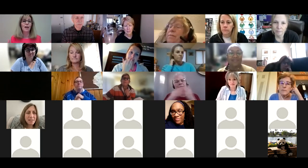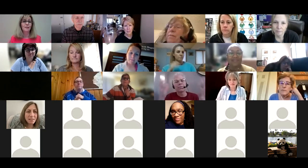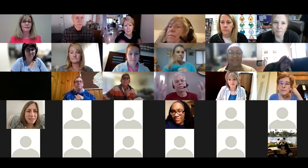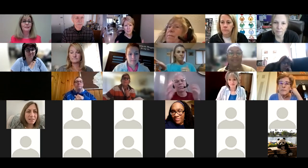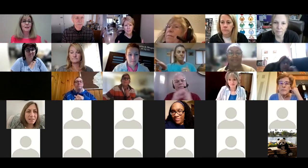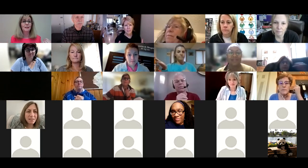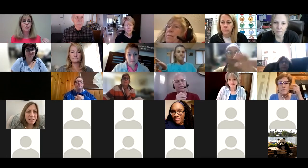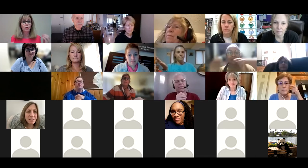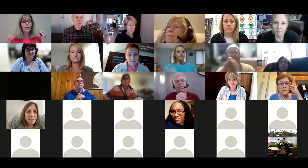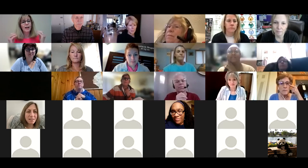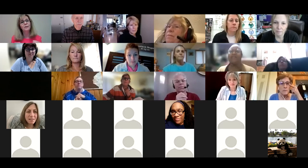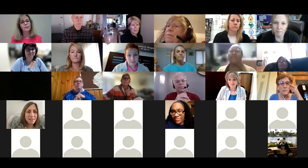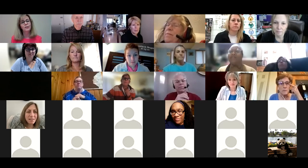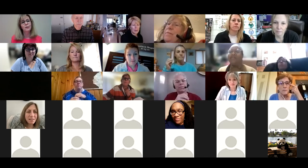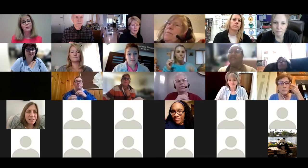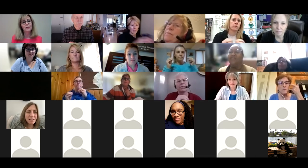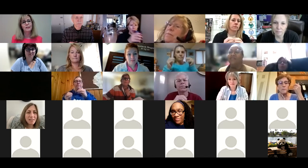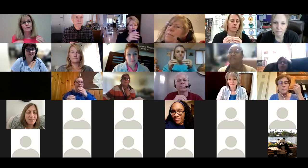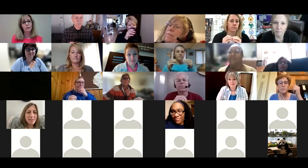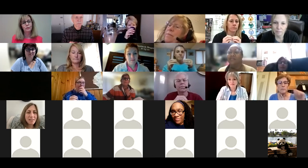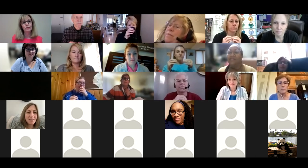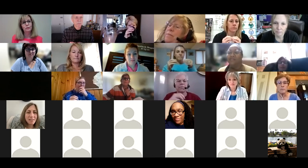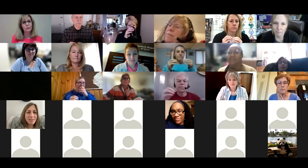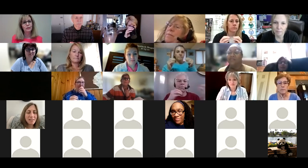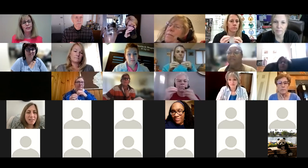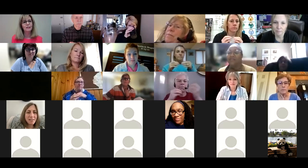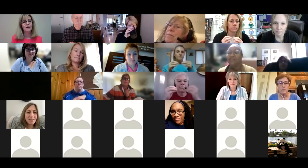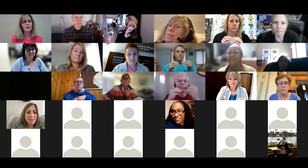class or do I have to start with individual students working together?